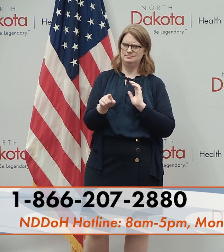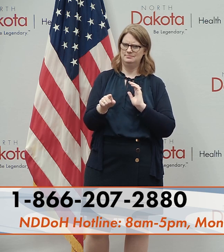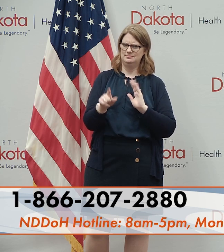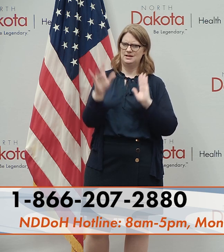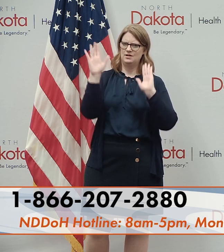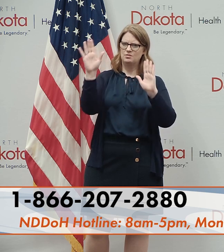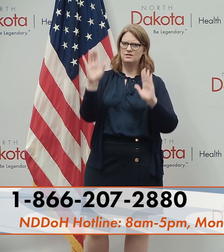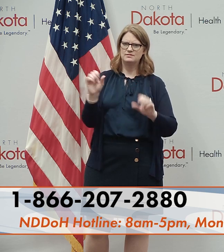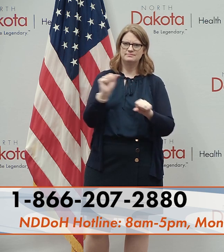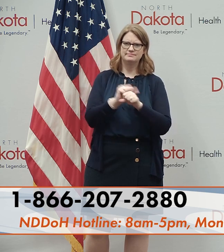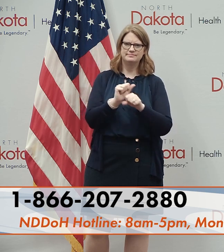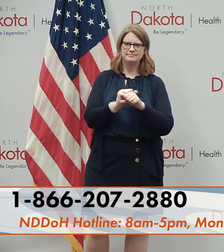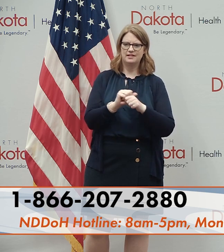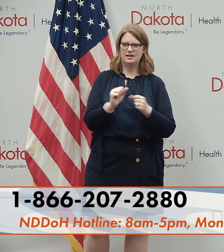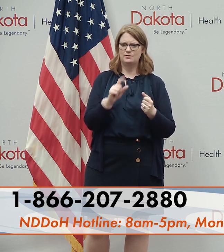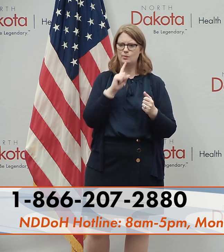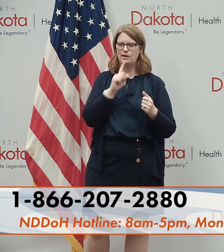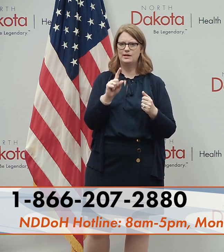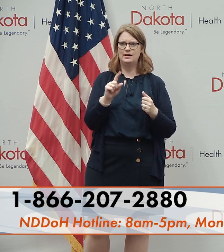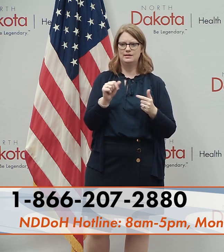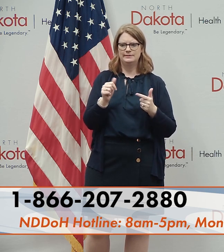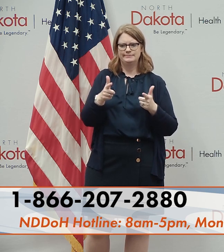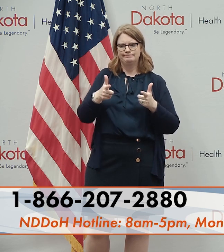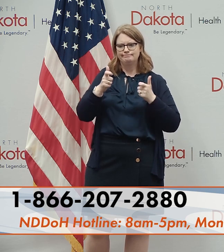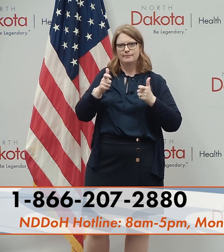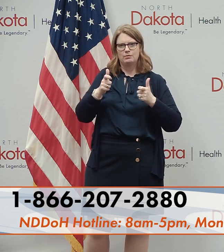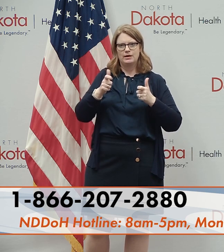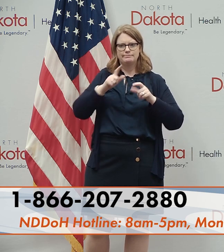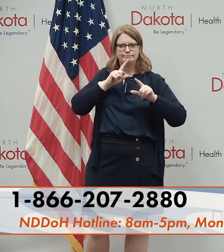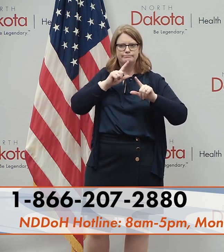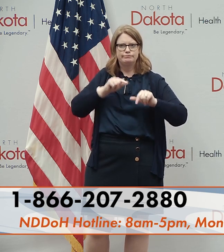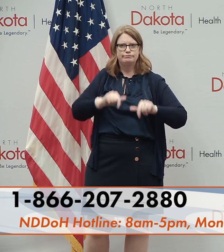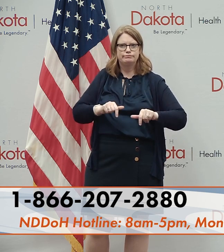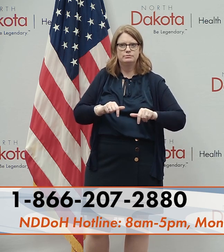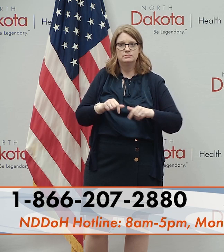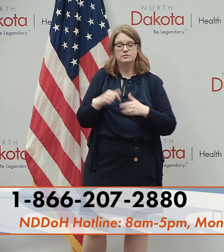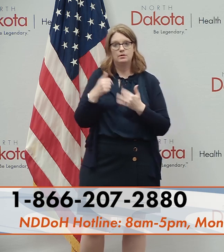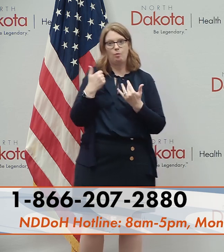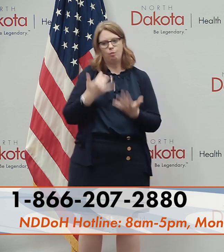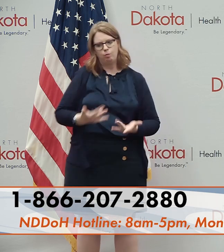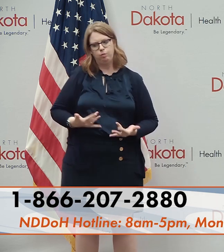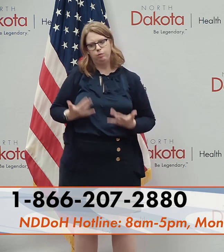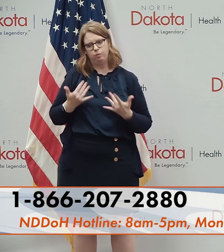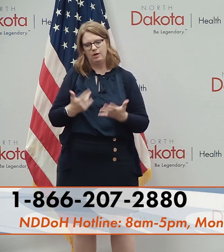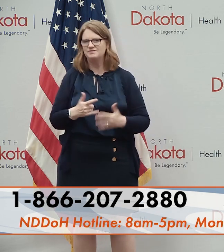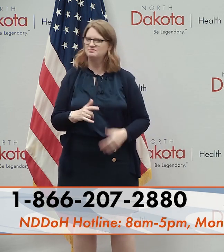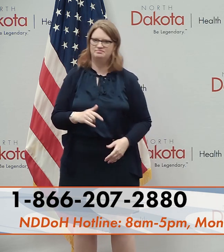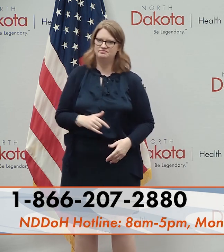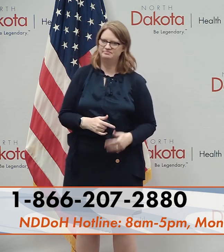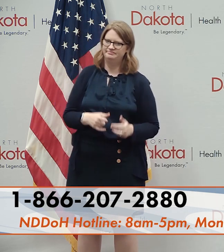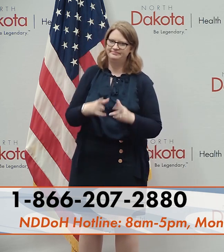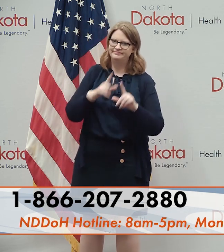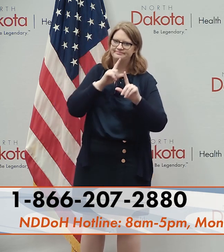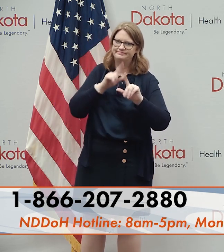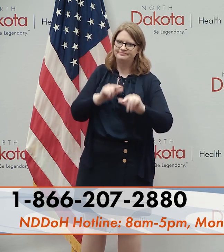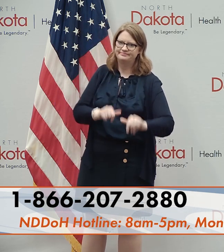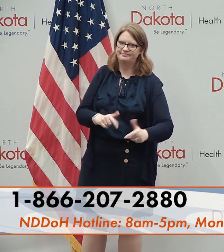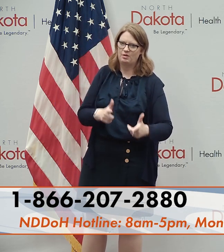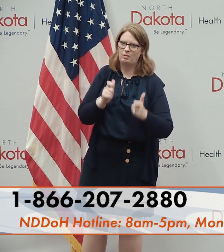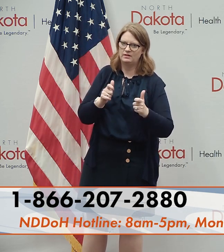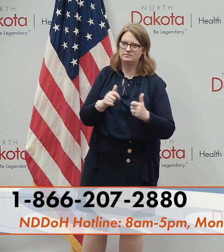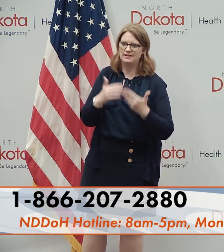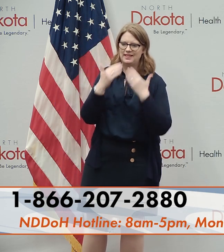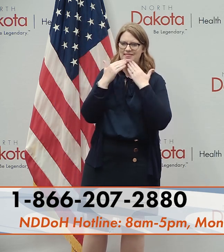and metrics in terms of how quickly, how short the wait times have been and how quickly you've been responding. But again, you're doing great work. Thank